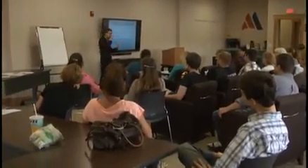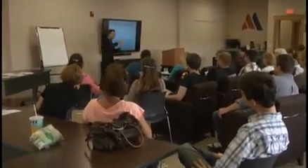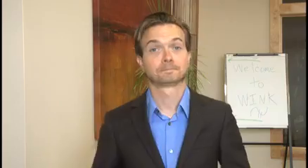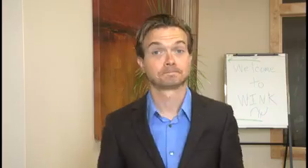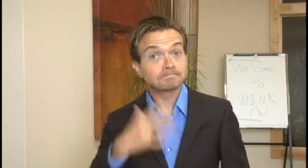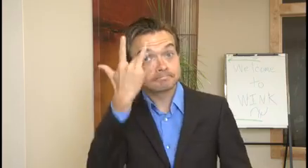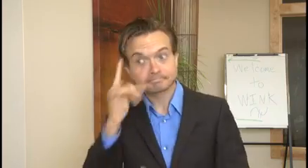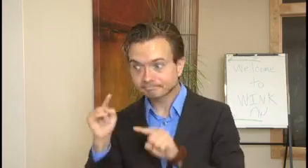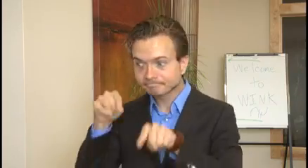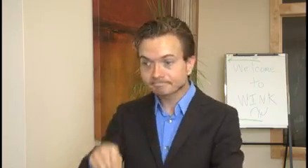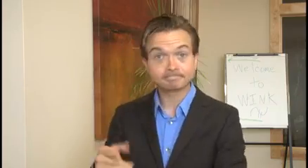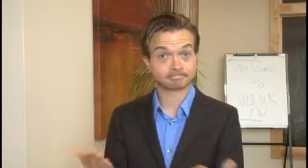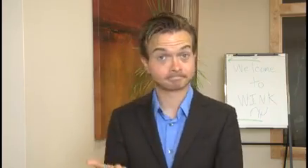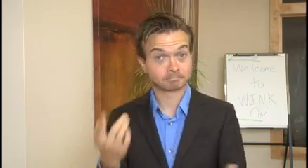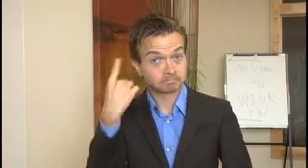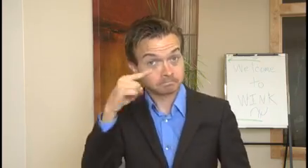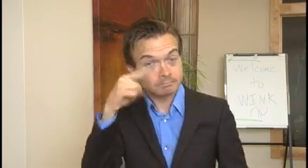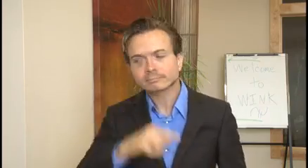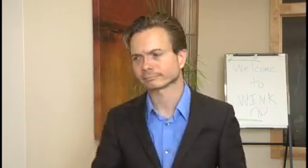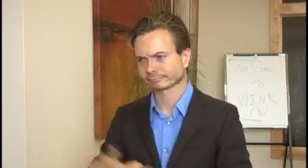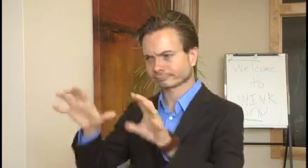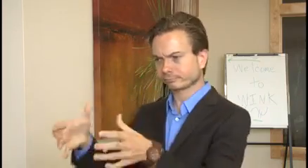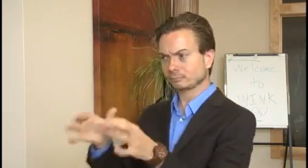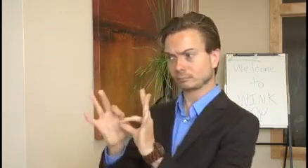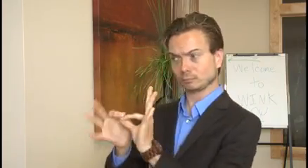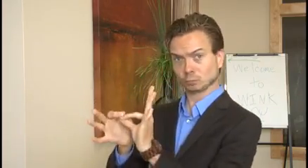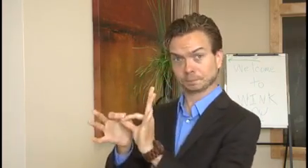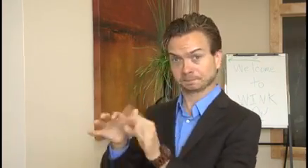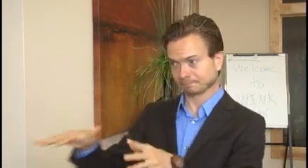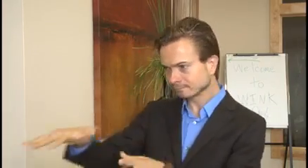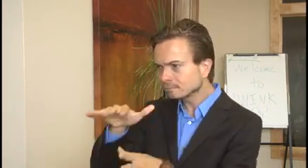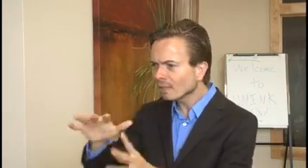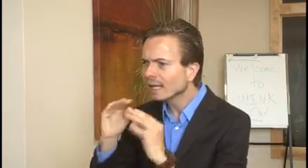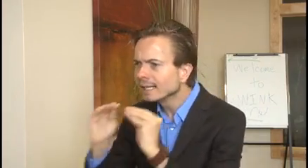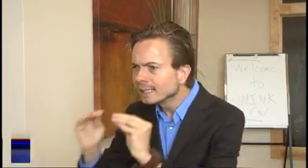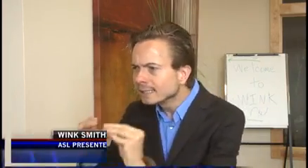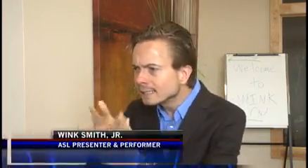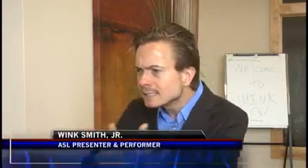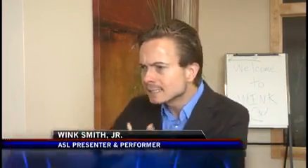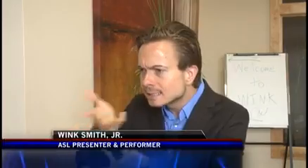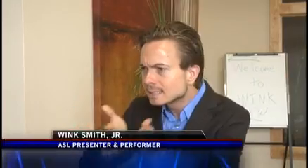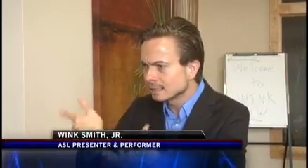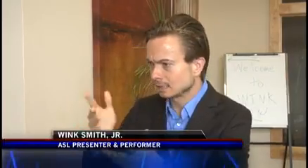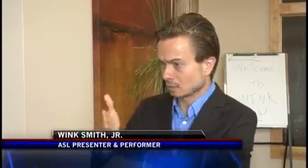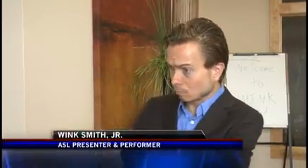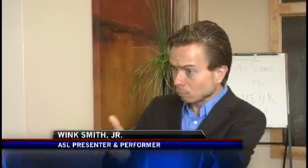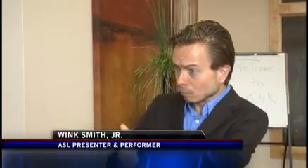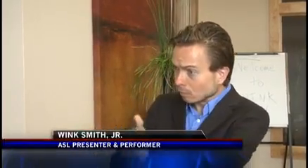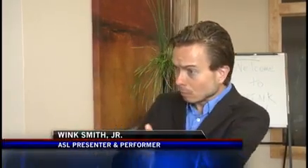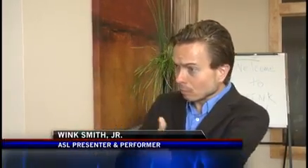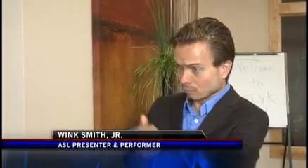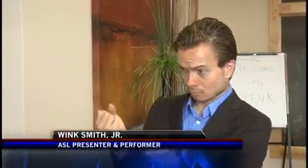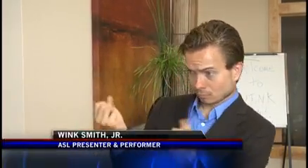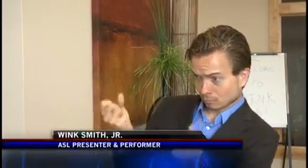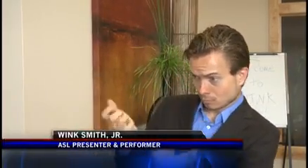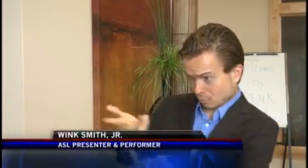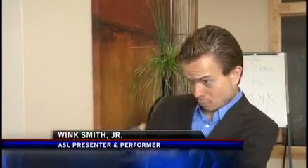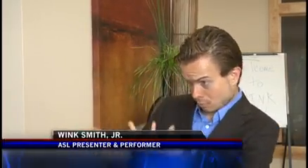message. The reason why I'm here in the area is to work with the local interpreters, to teach them some skills to help them